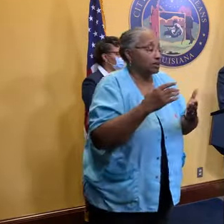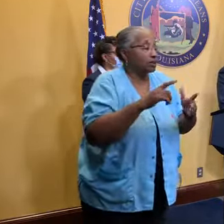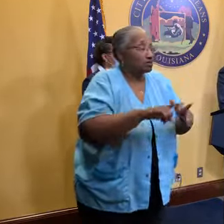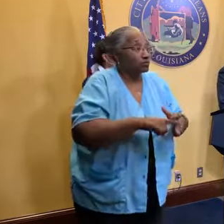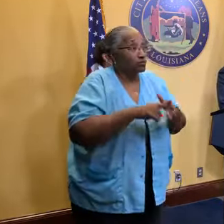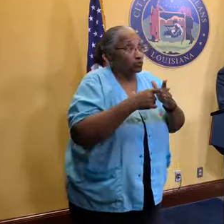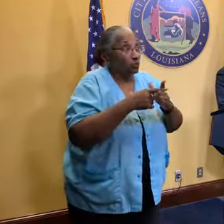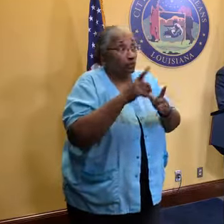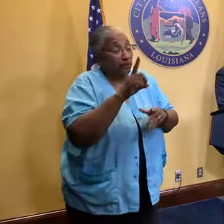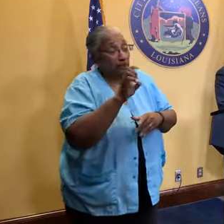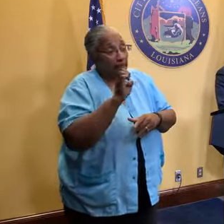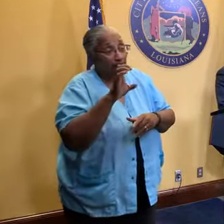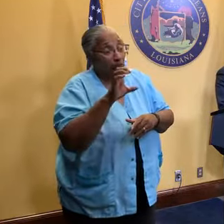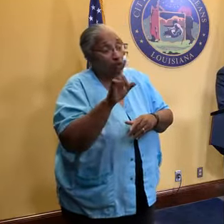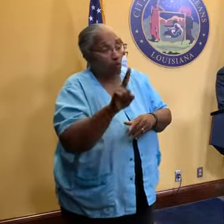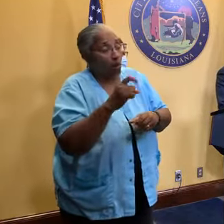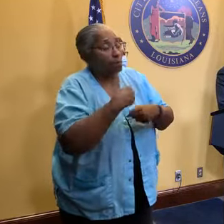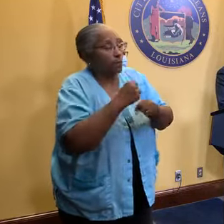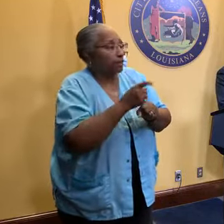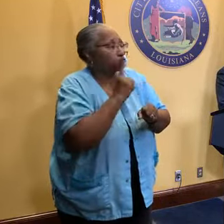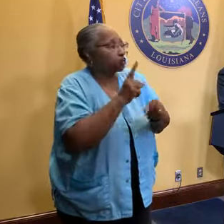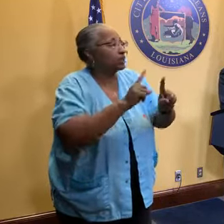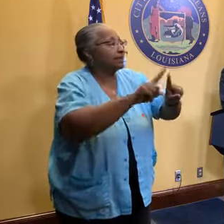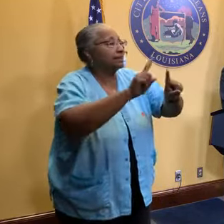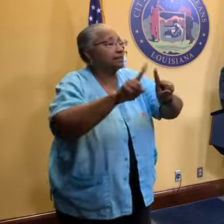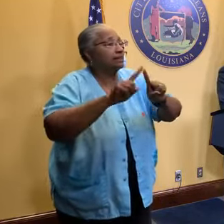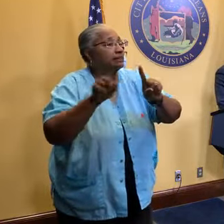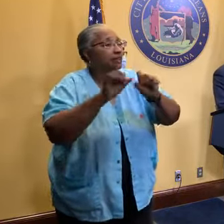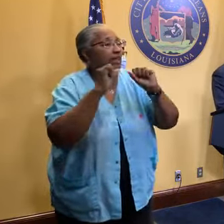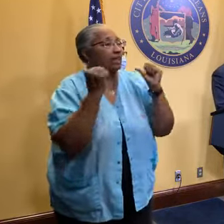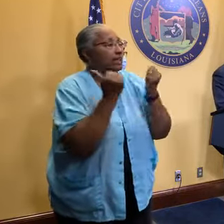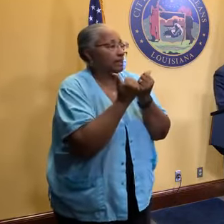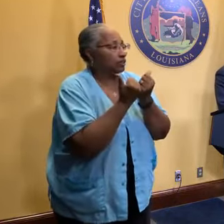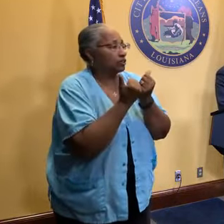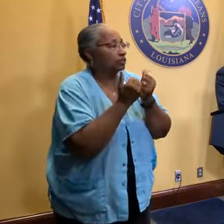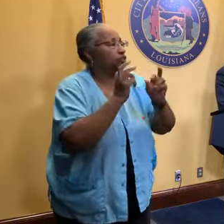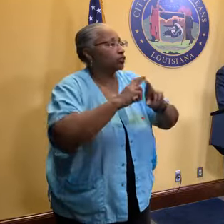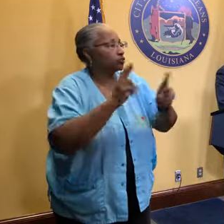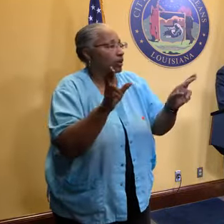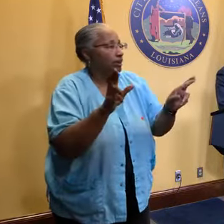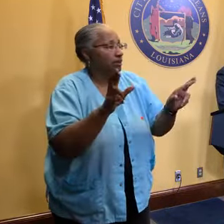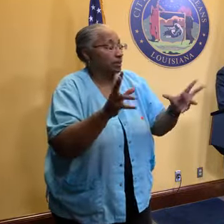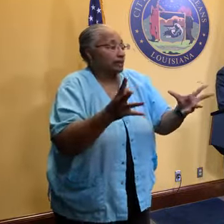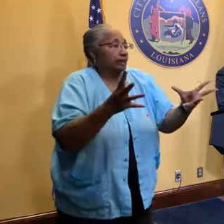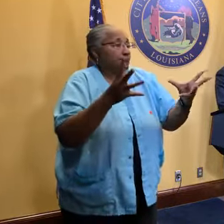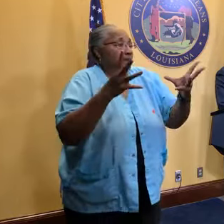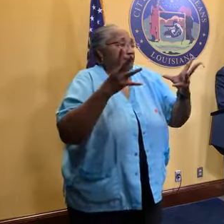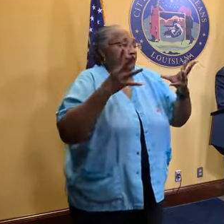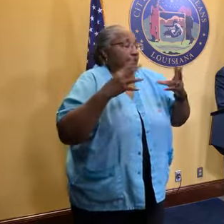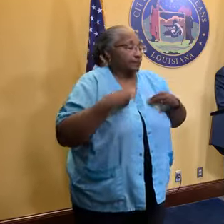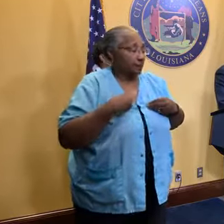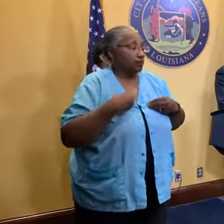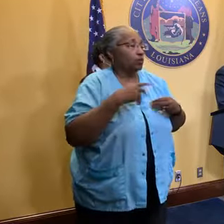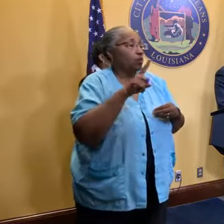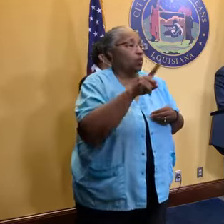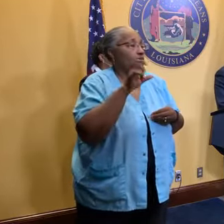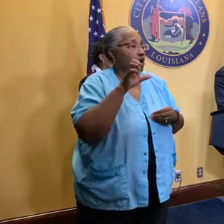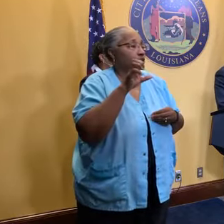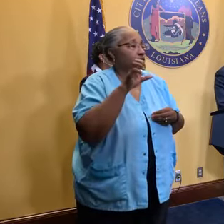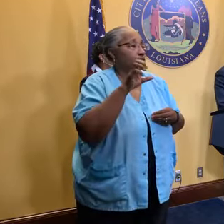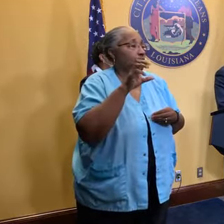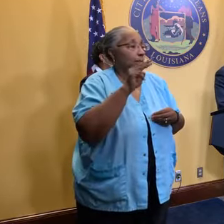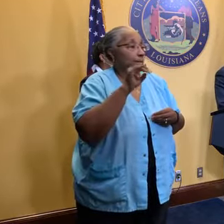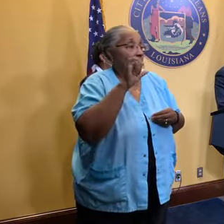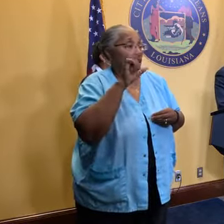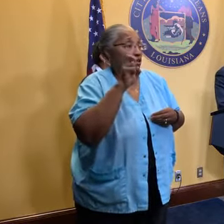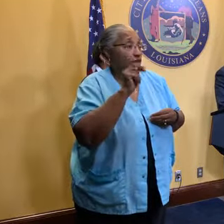as December 1, just to make sure that our agencies are ready to bear the brunt of that $100 million cut. But as the mayor said, it is the right thing